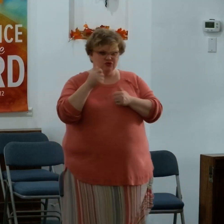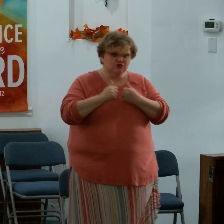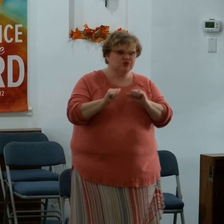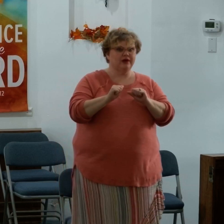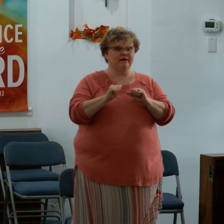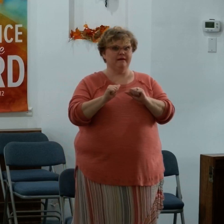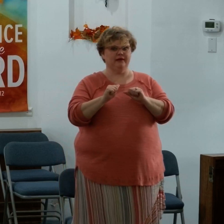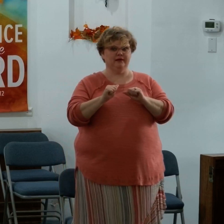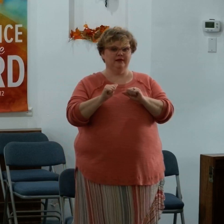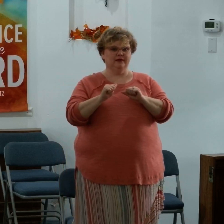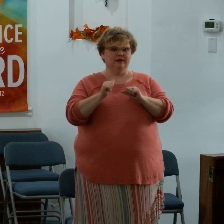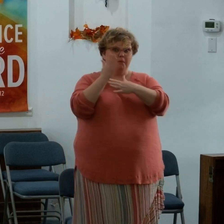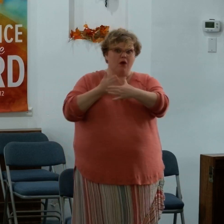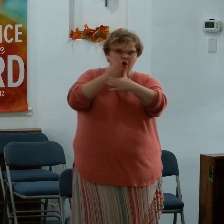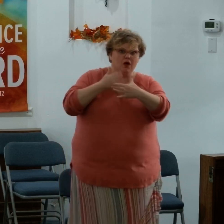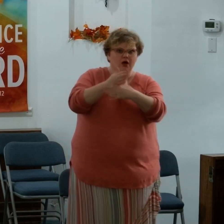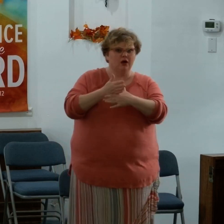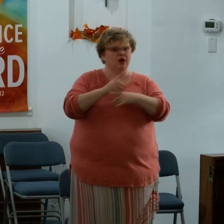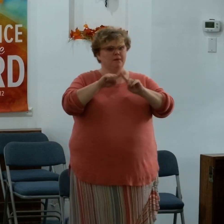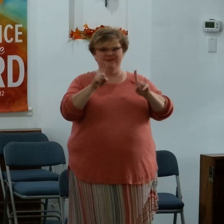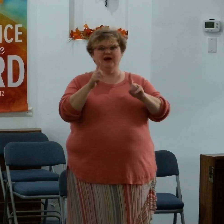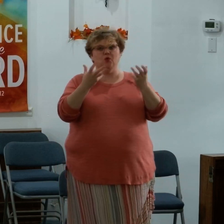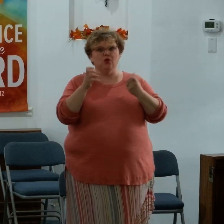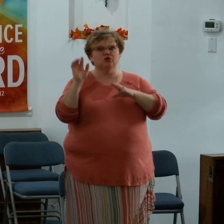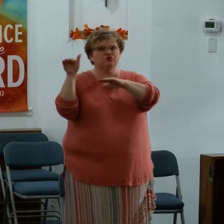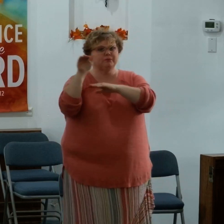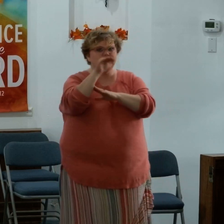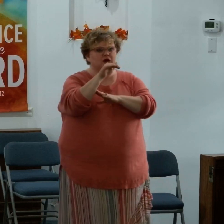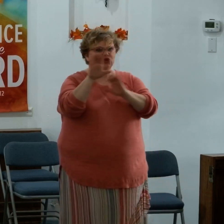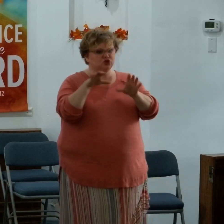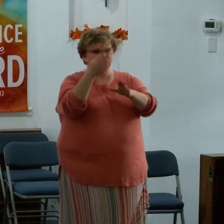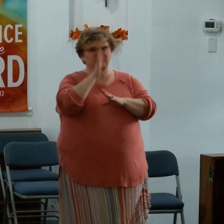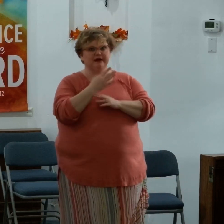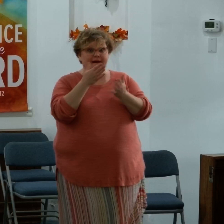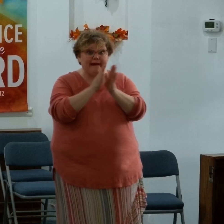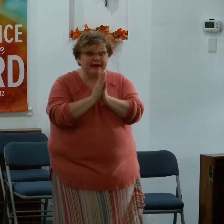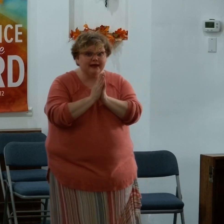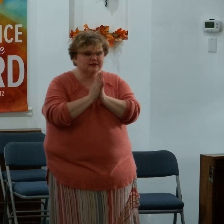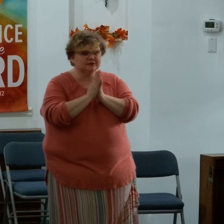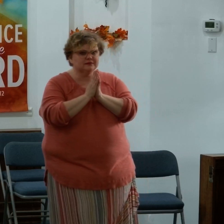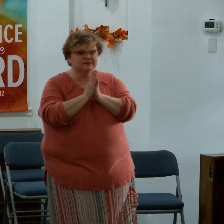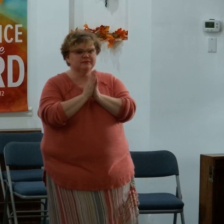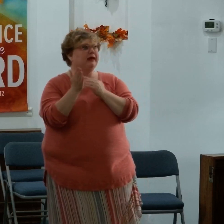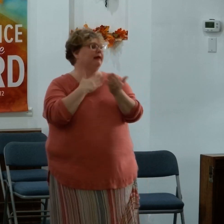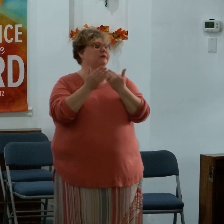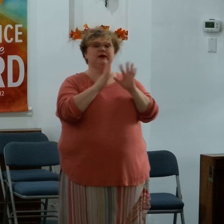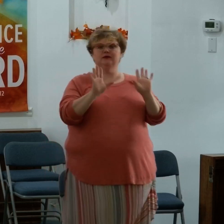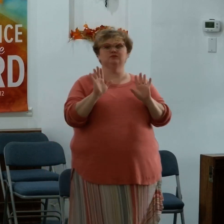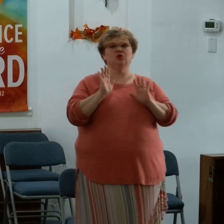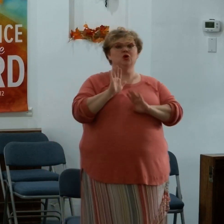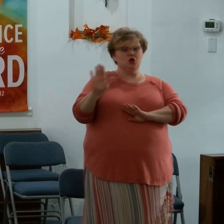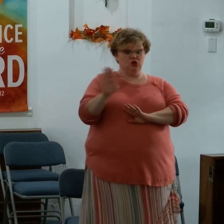you, do what God asks you to do. I mean, what more can somebody ask? Anyway, your